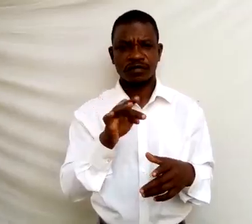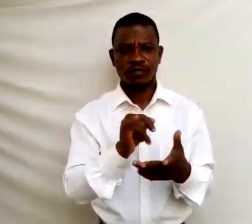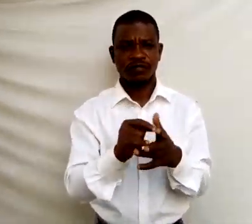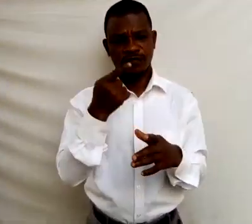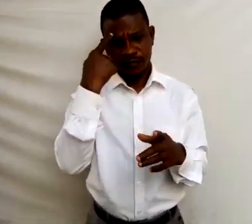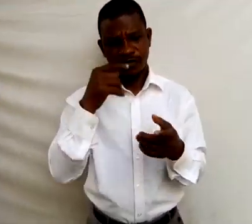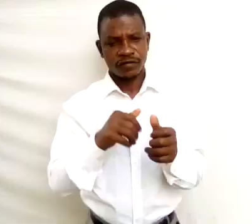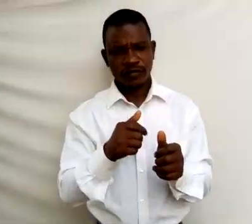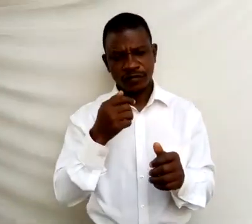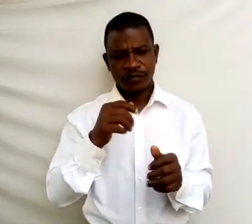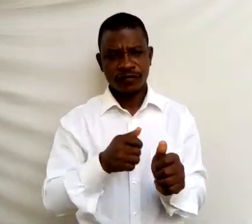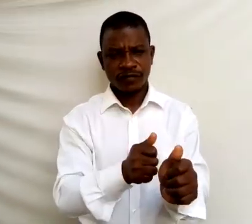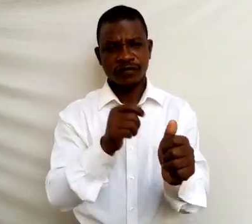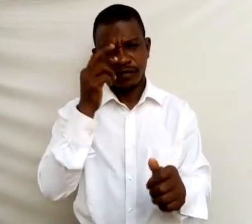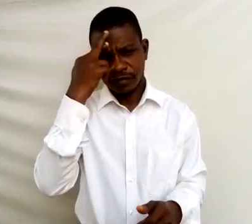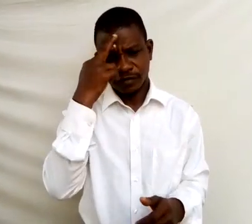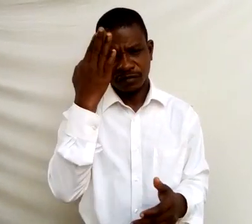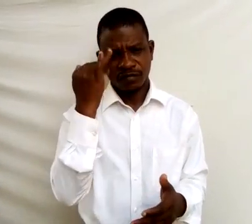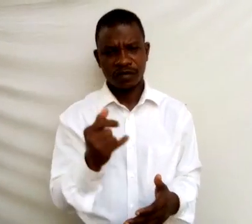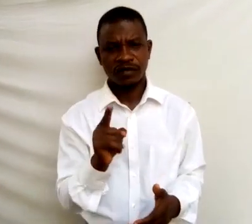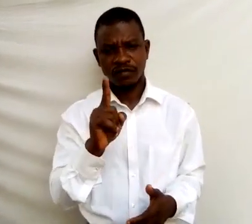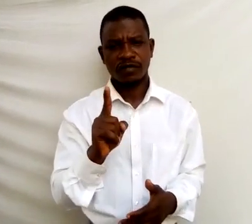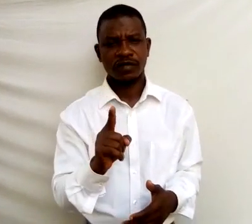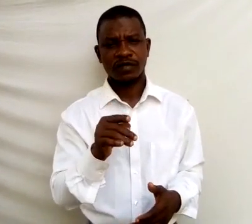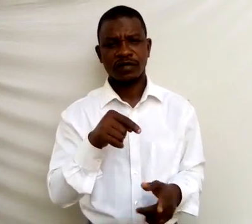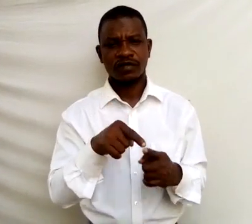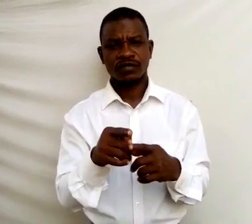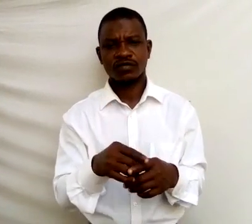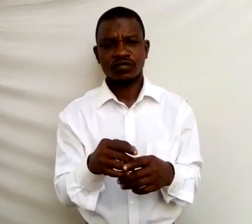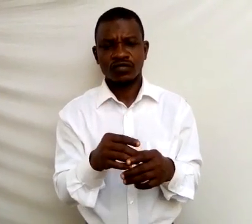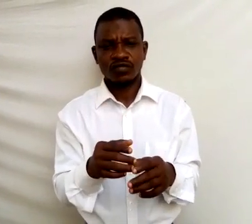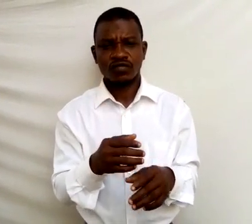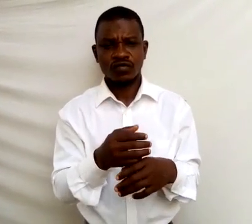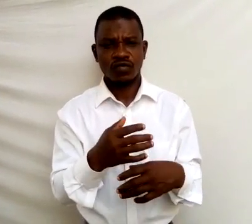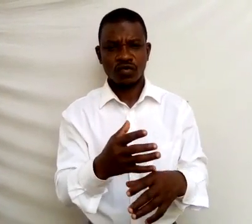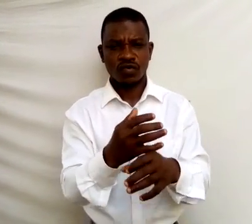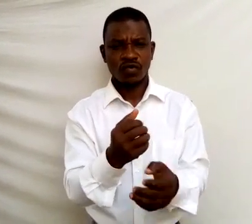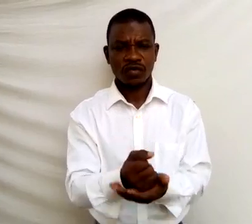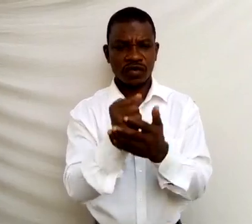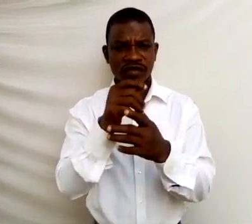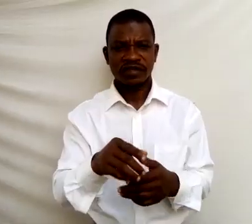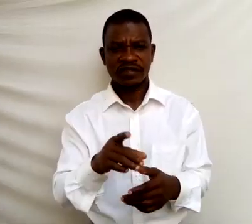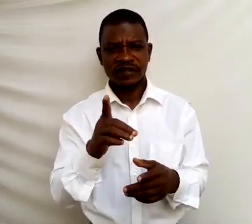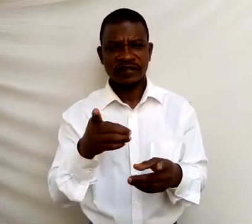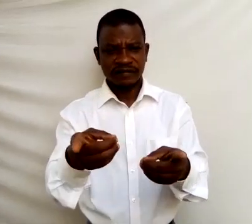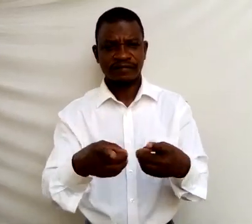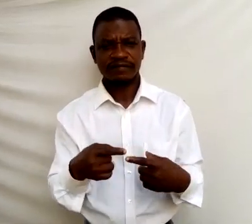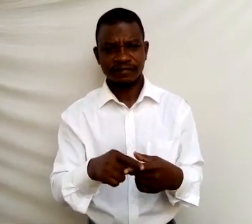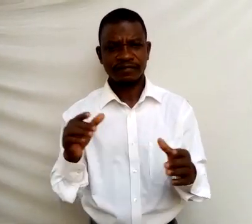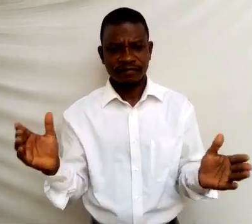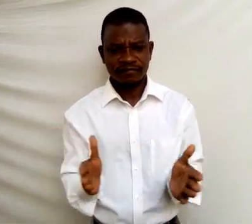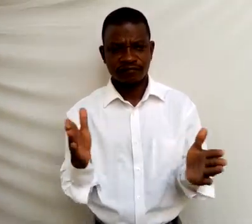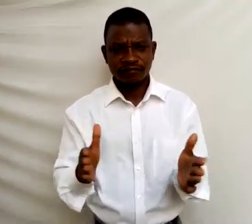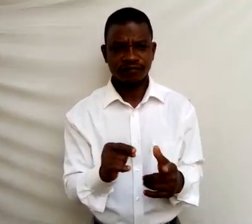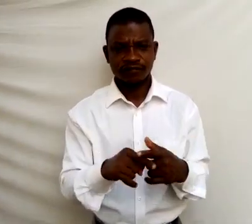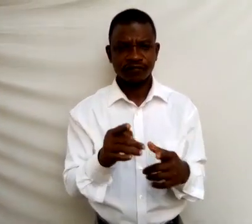following reasons. 1. To stimulate demand. That is, to encourage the consumption of goods